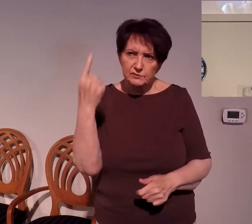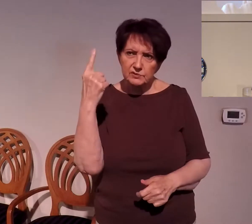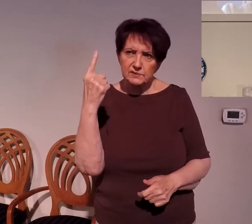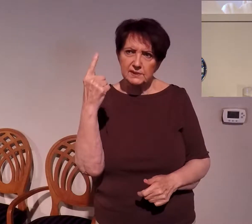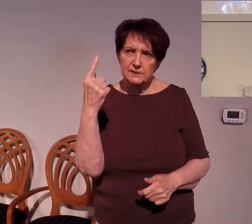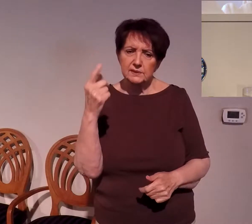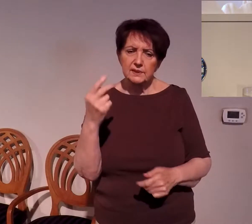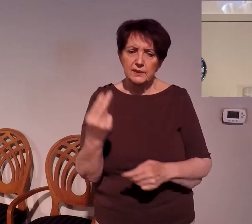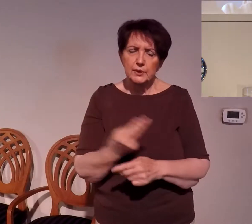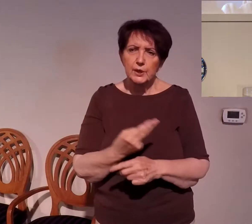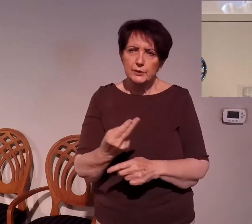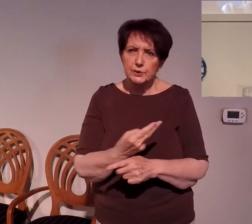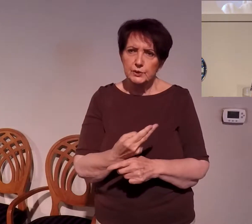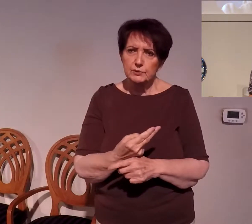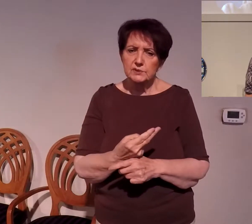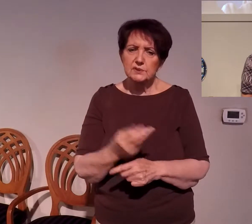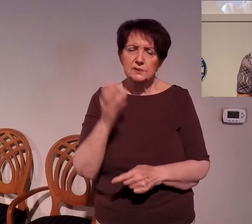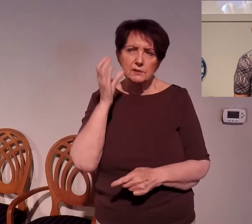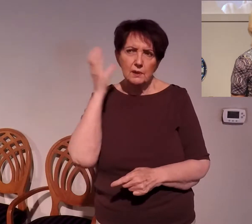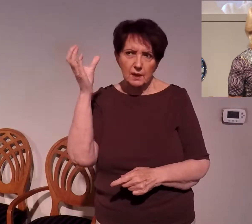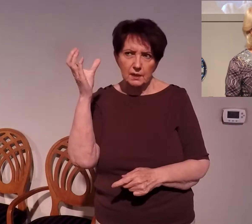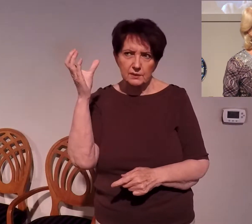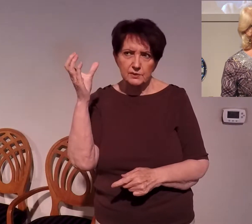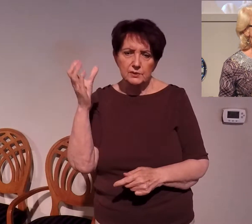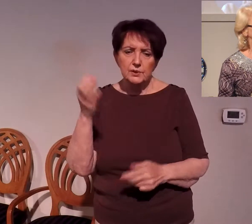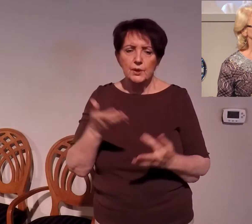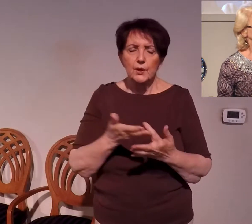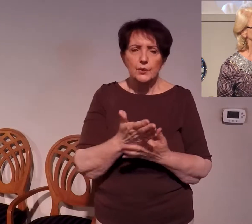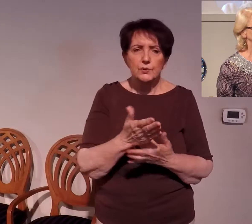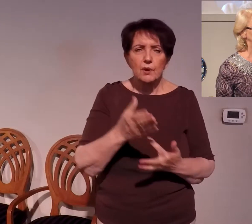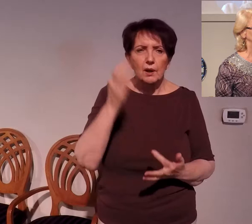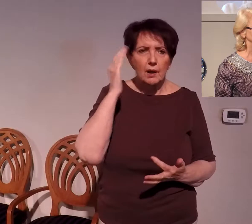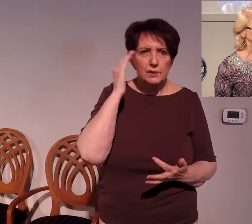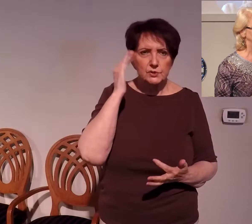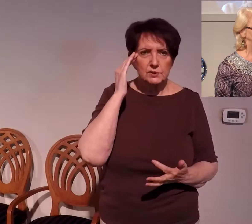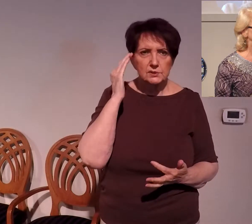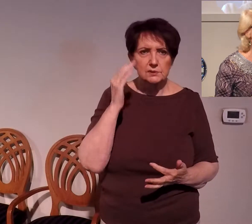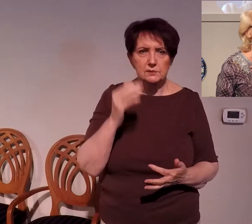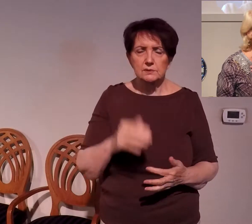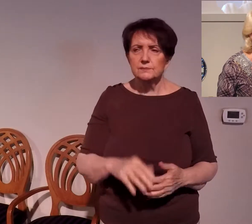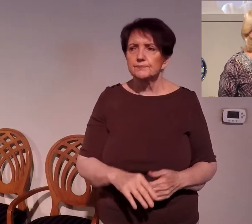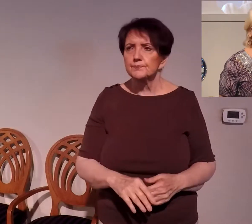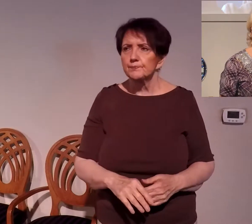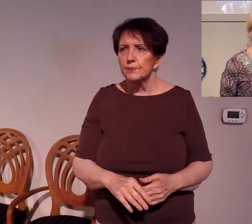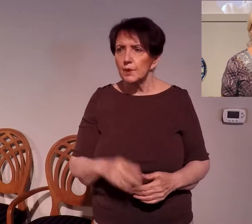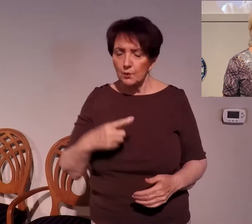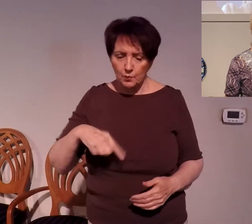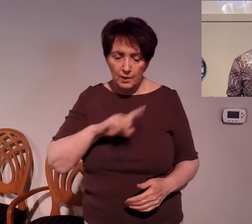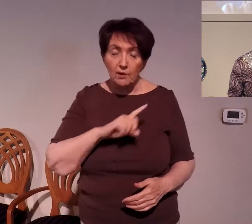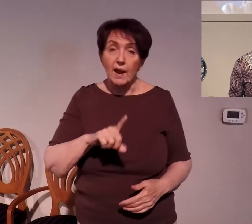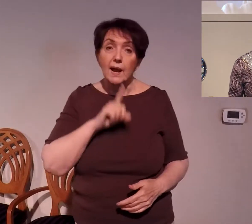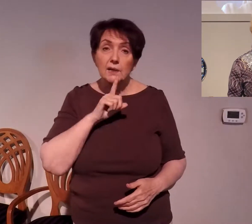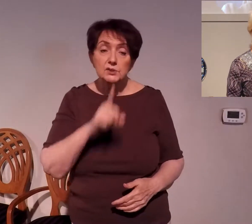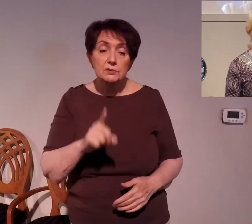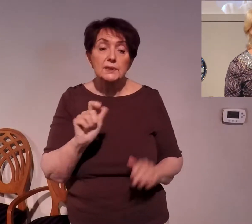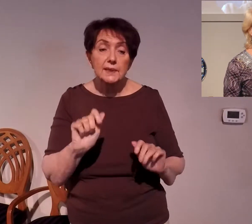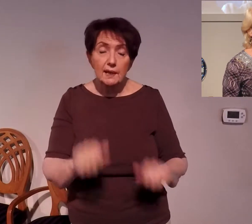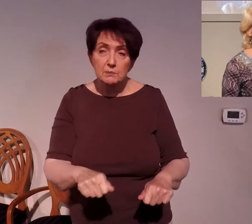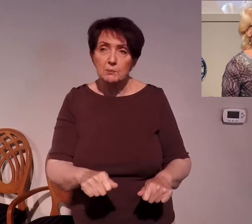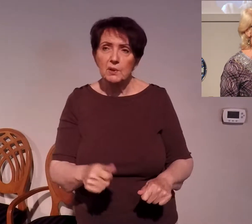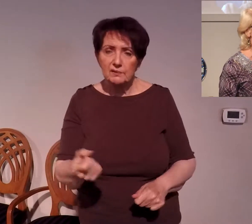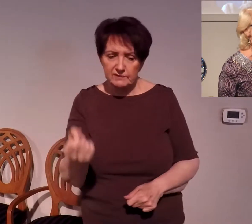and using the knowledge through our own consciousness and awareness. We are actually capable